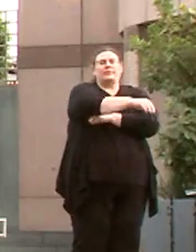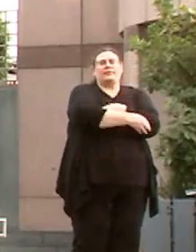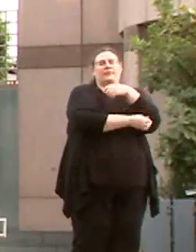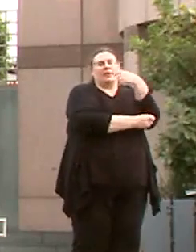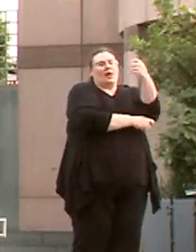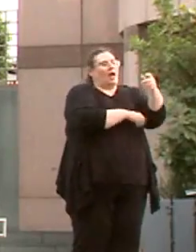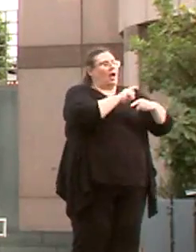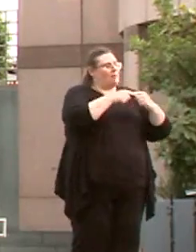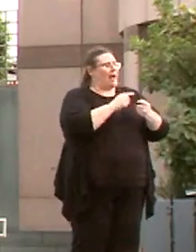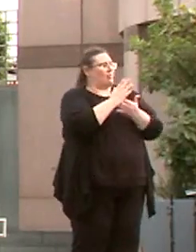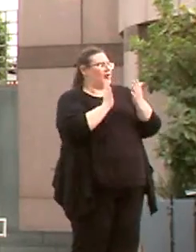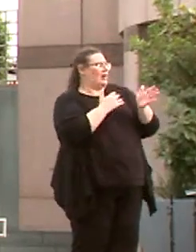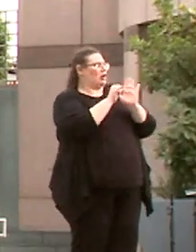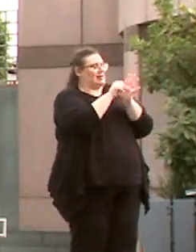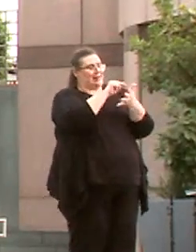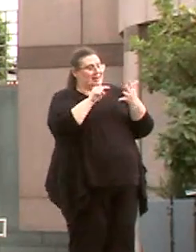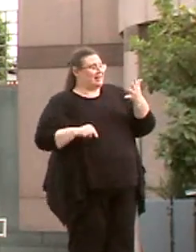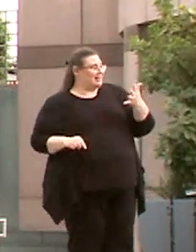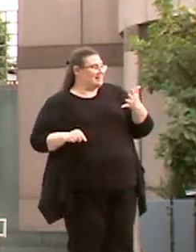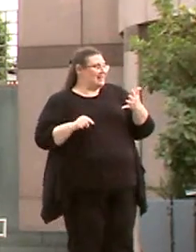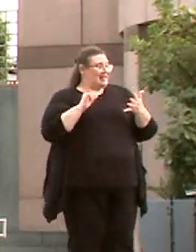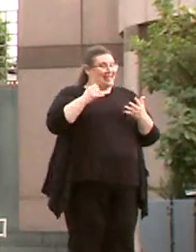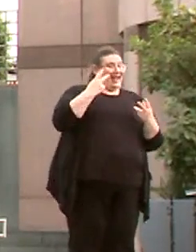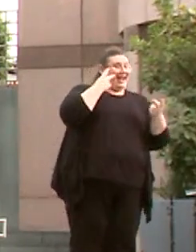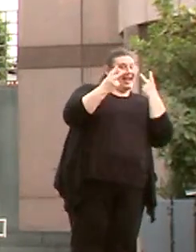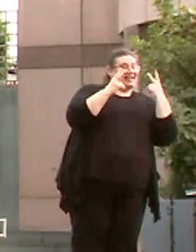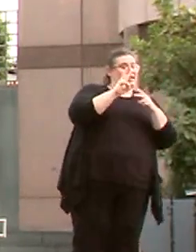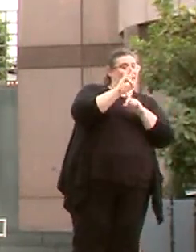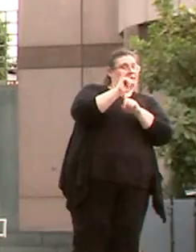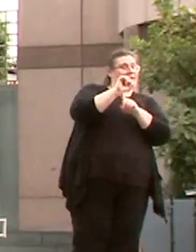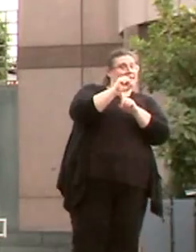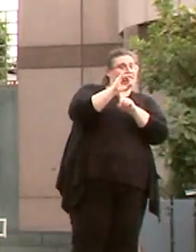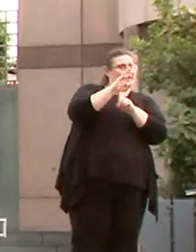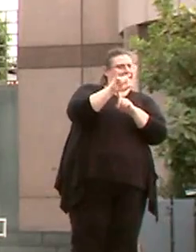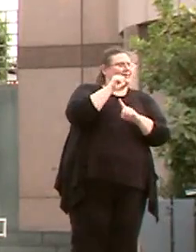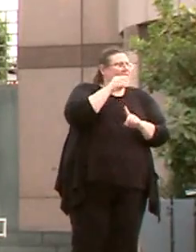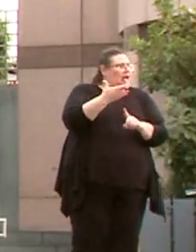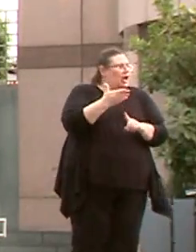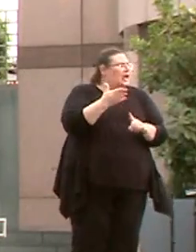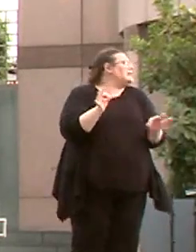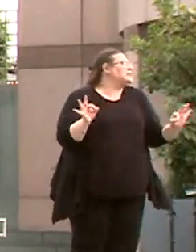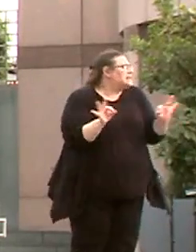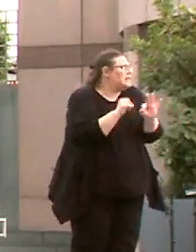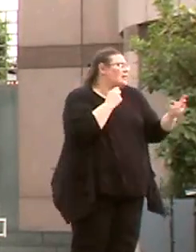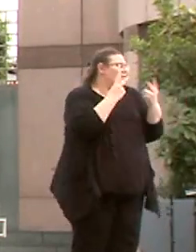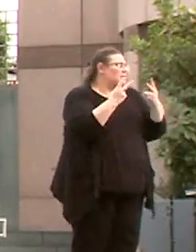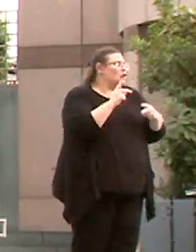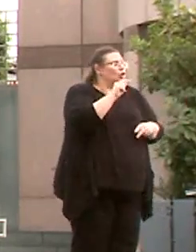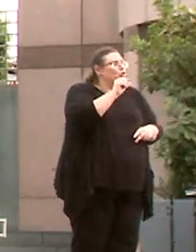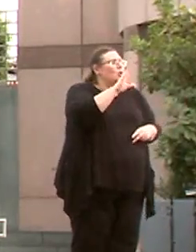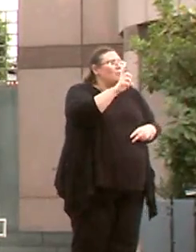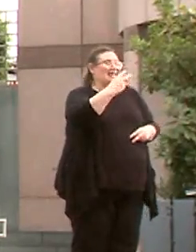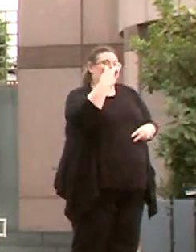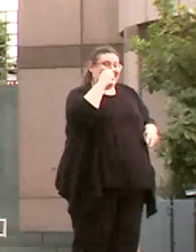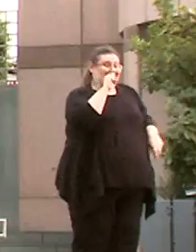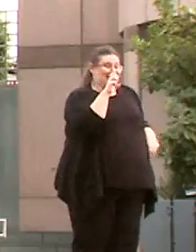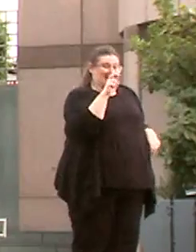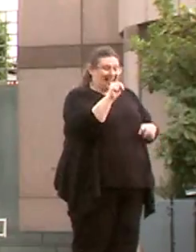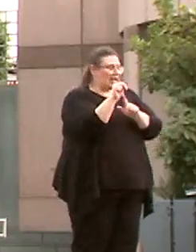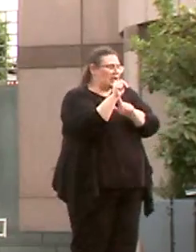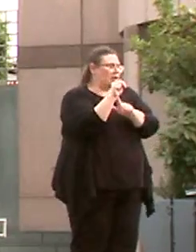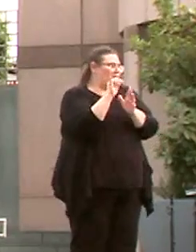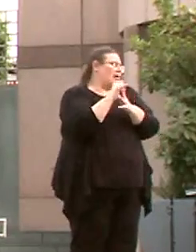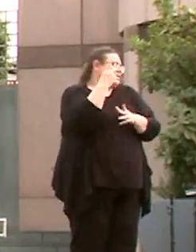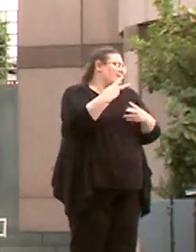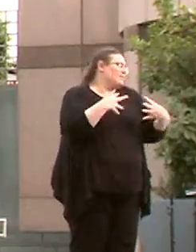these other parts of our identity, that visibility is so key. Because just to even be seen is half of the battle, I